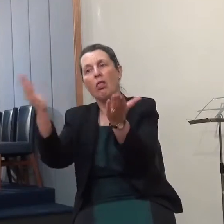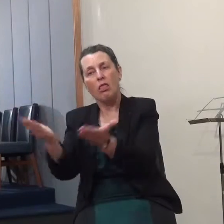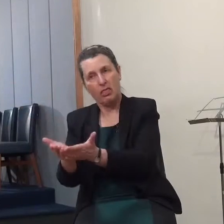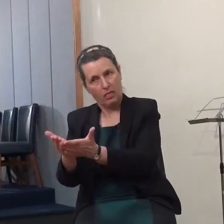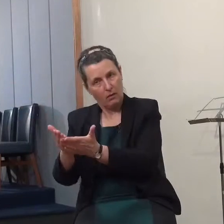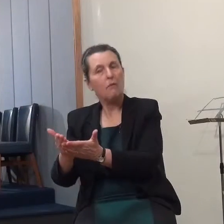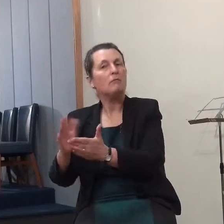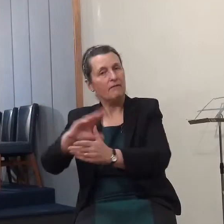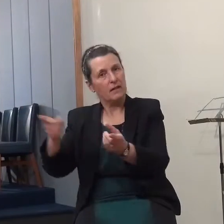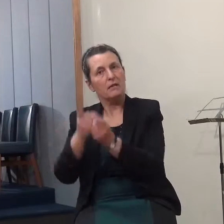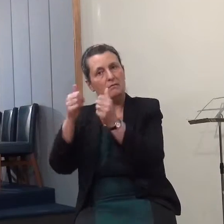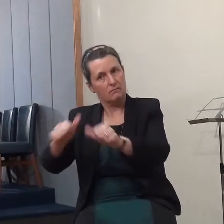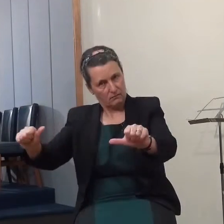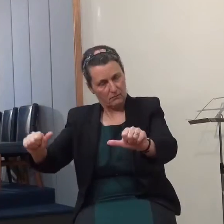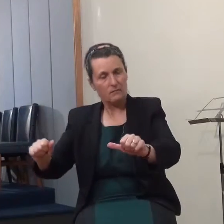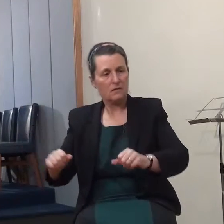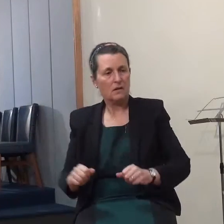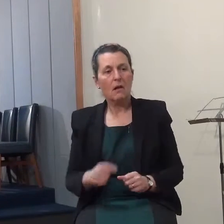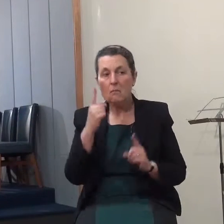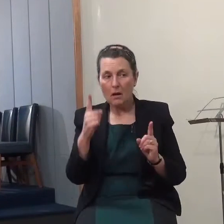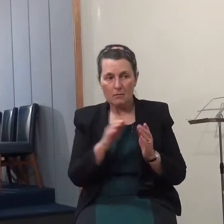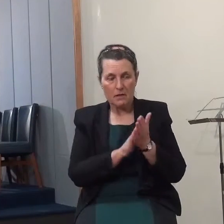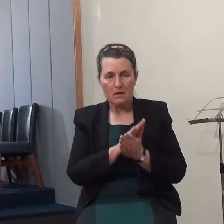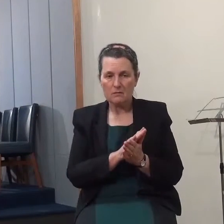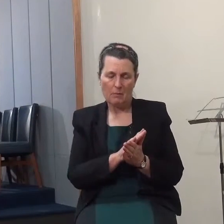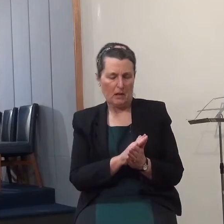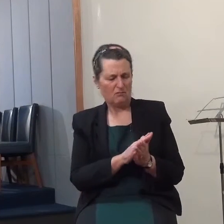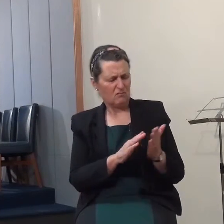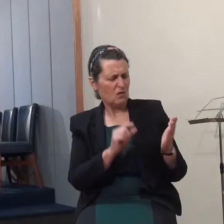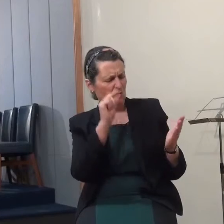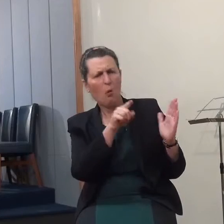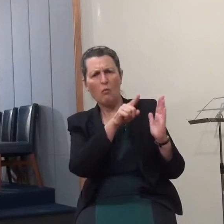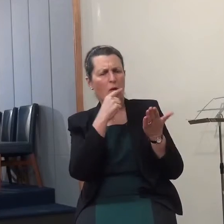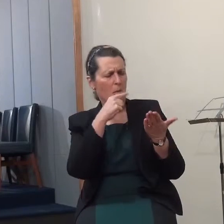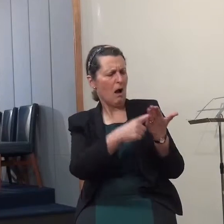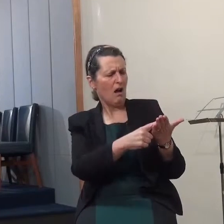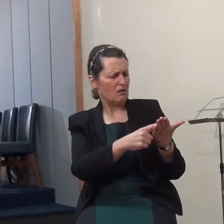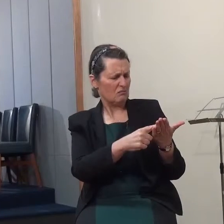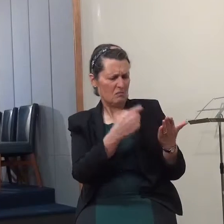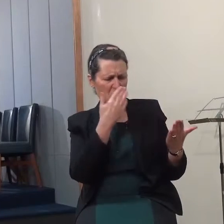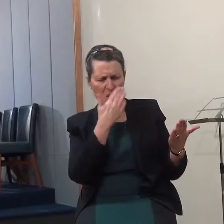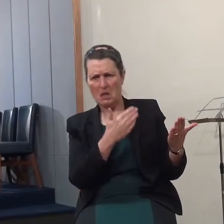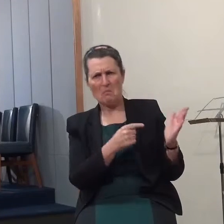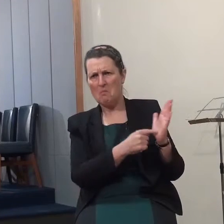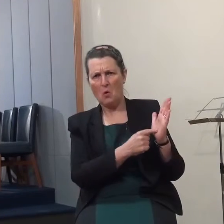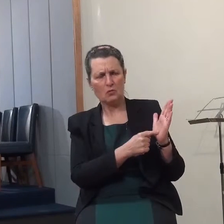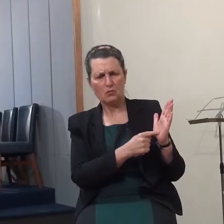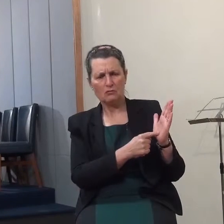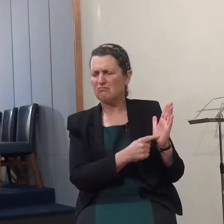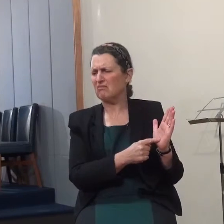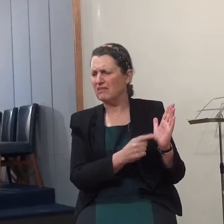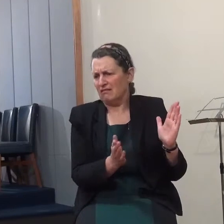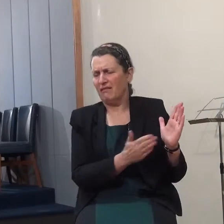Whosoever therefore shall break one of these least commandments, and shall teach men so, he